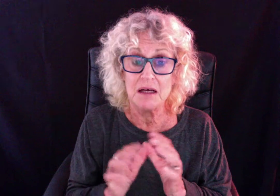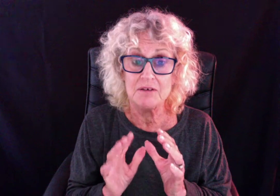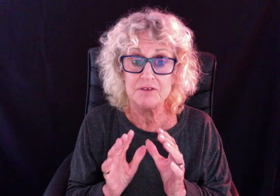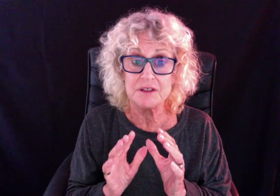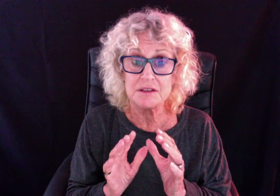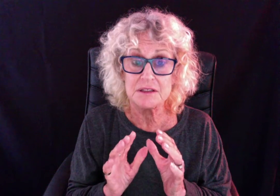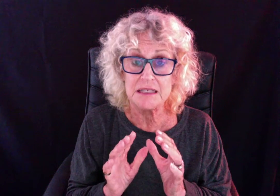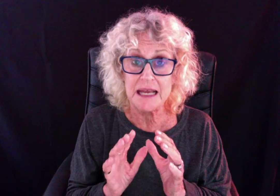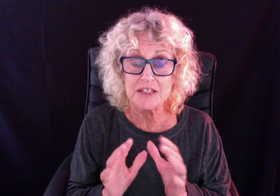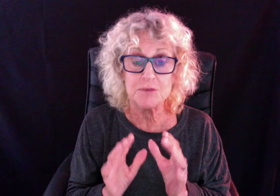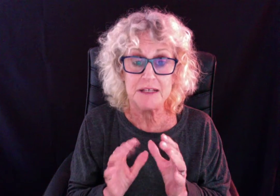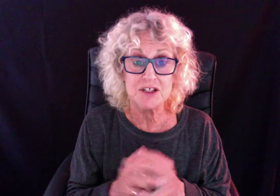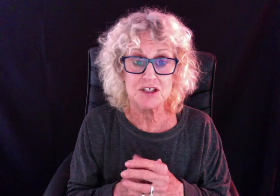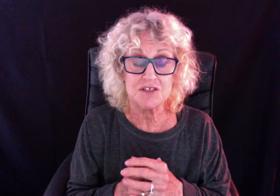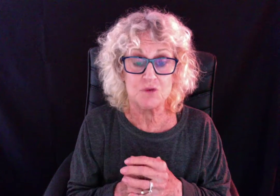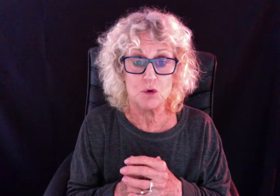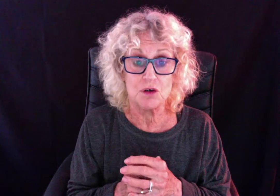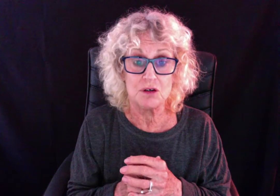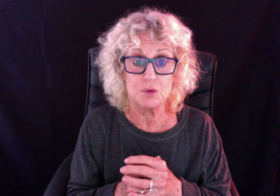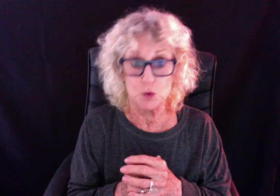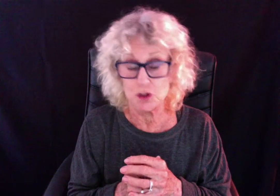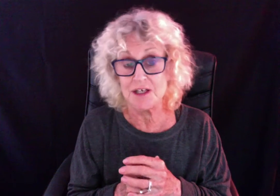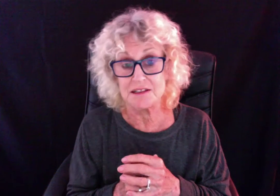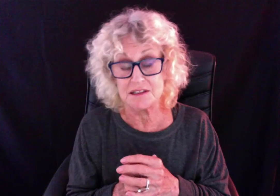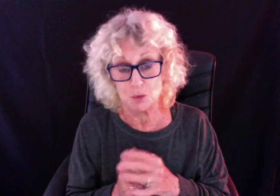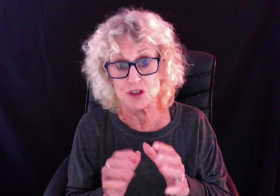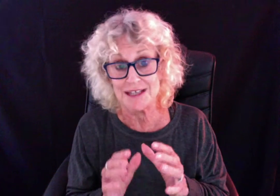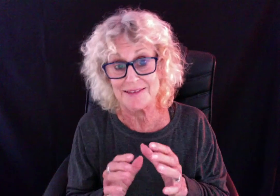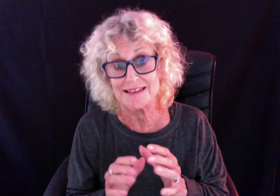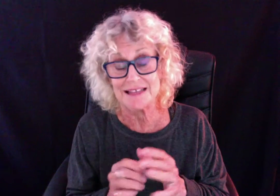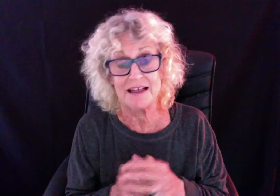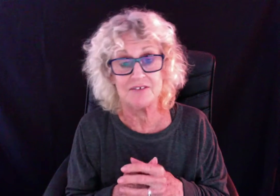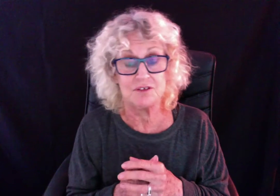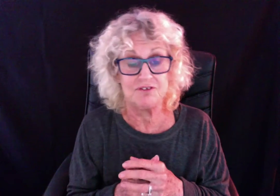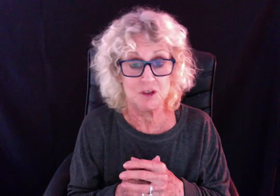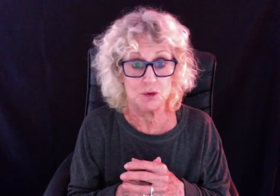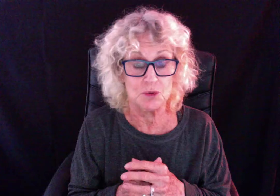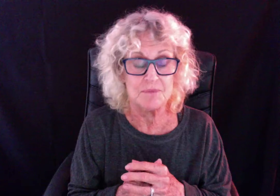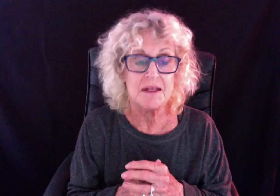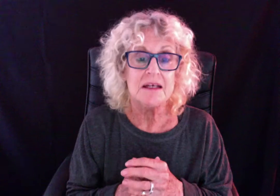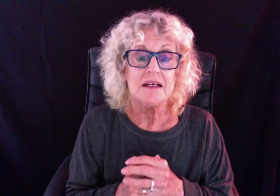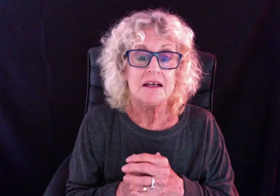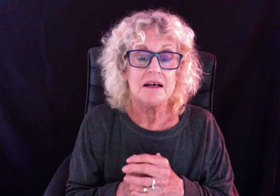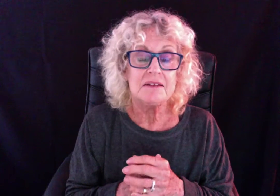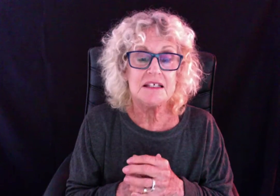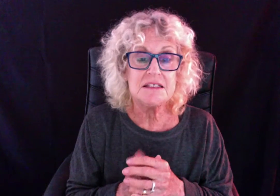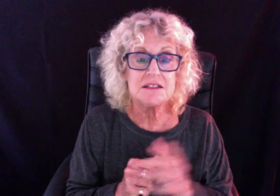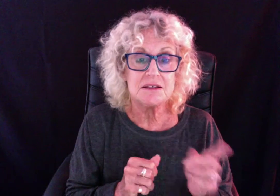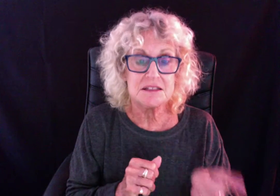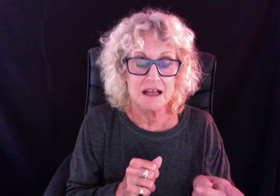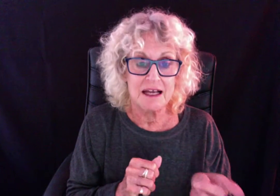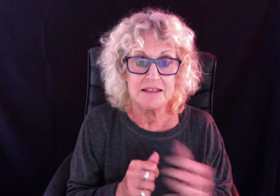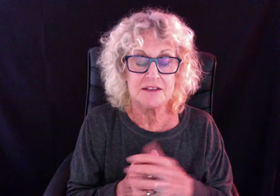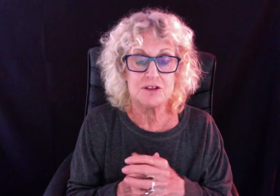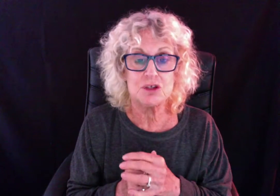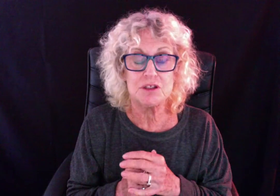of explanations for the word, the words and the sign for few. This sign that they're showing you